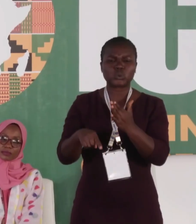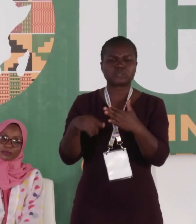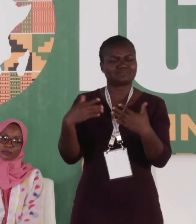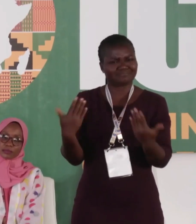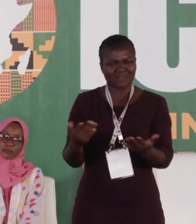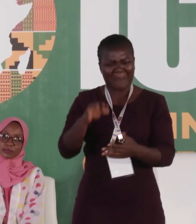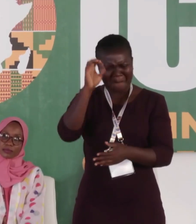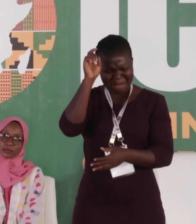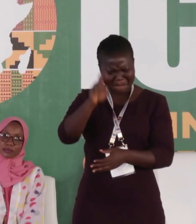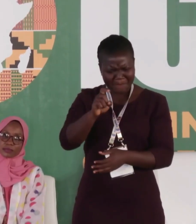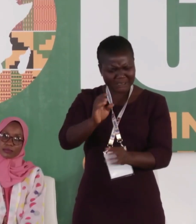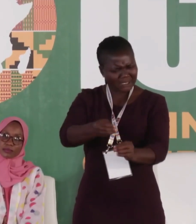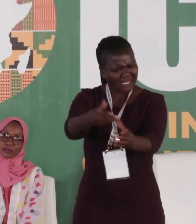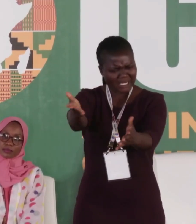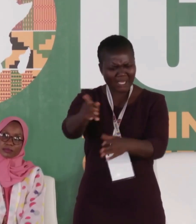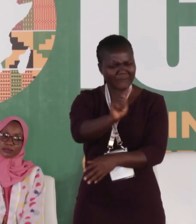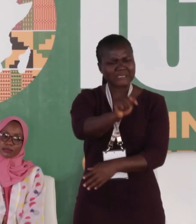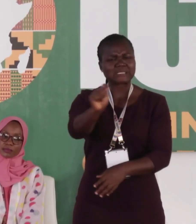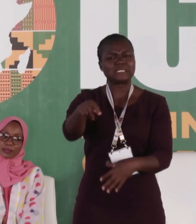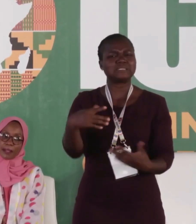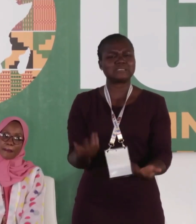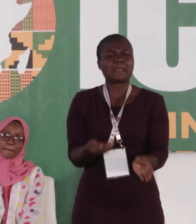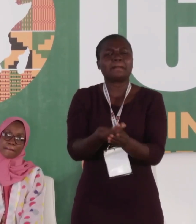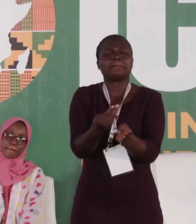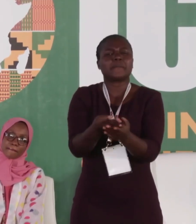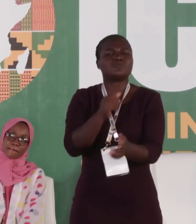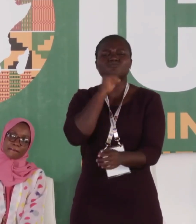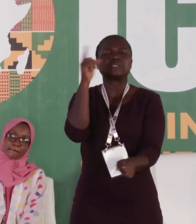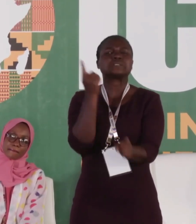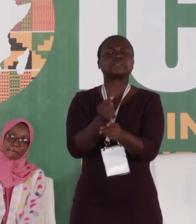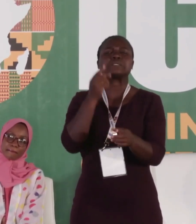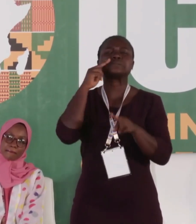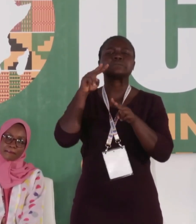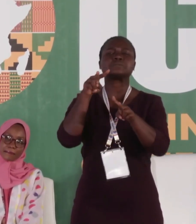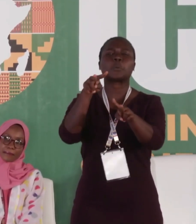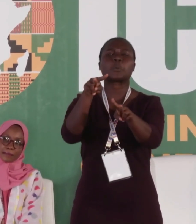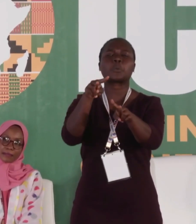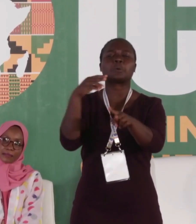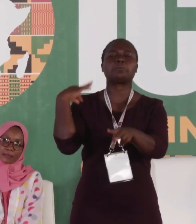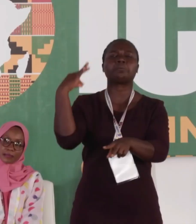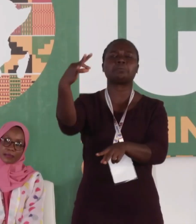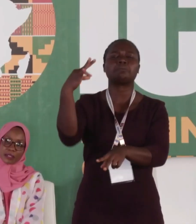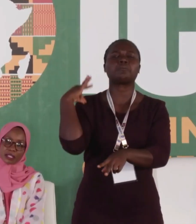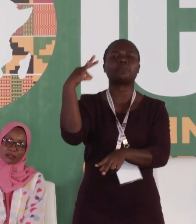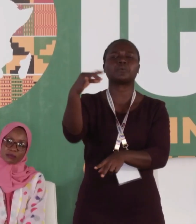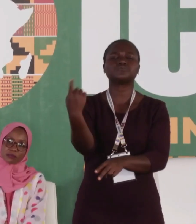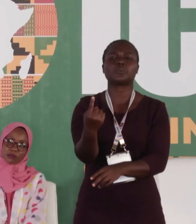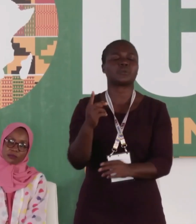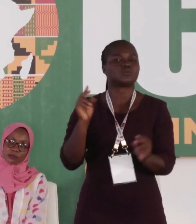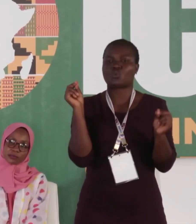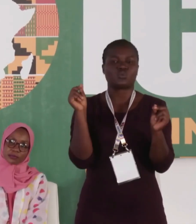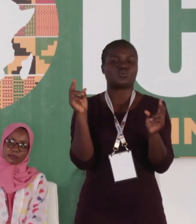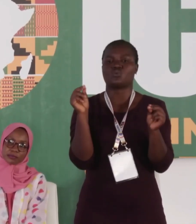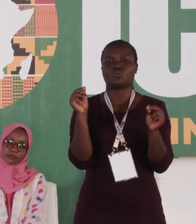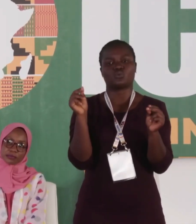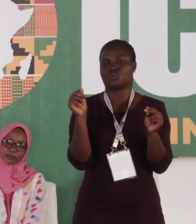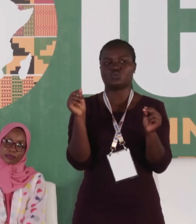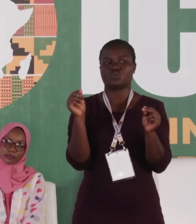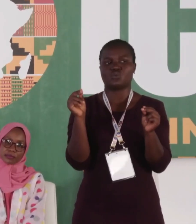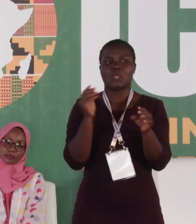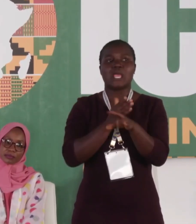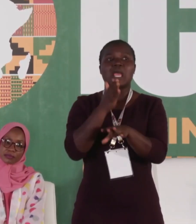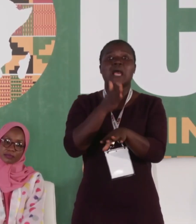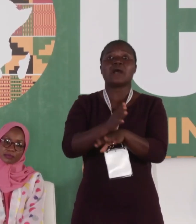for transportation or something, but not just for them to volunteer their time and everything. After a while, they